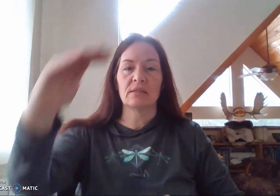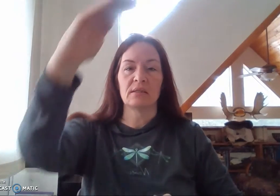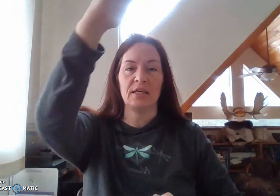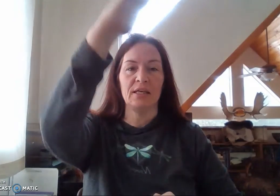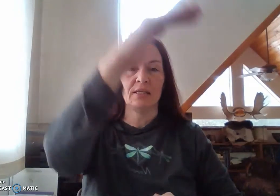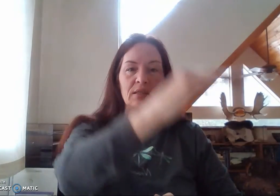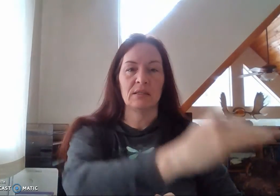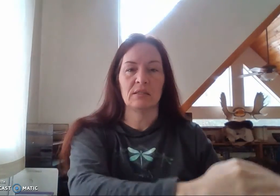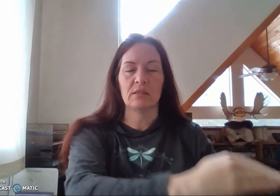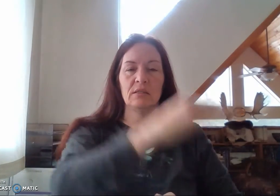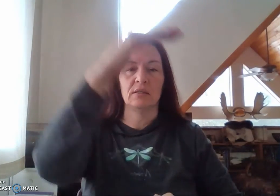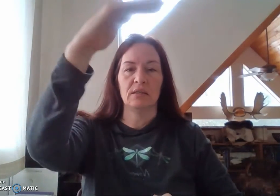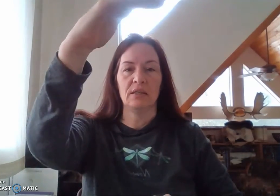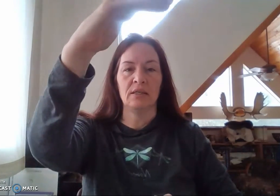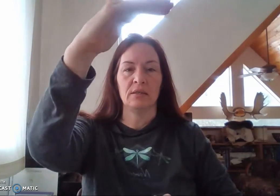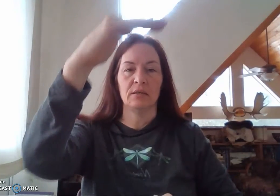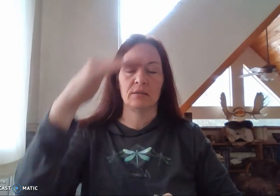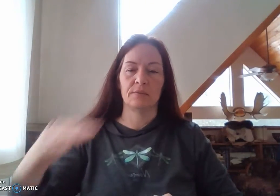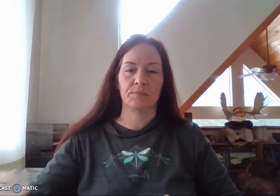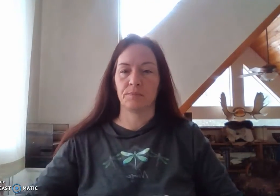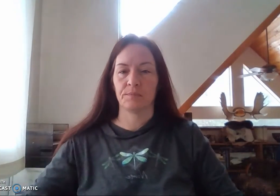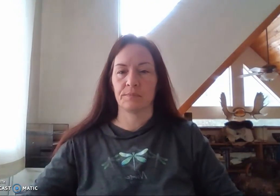S, it, I.